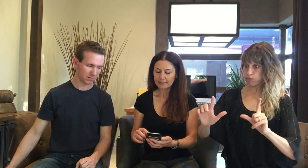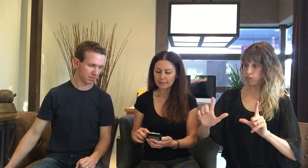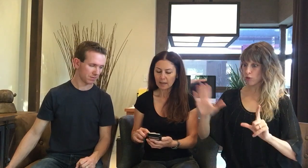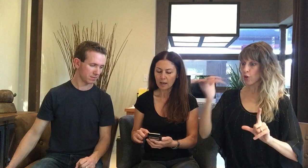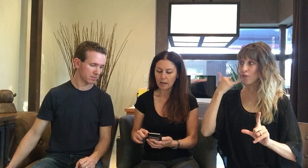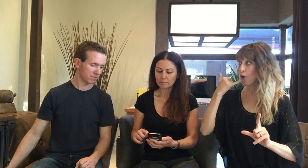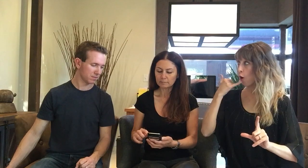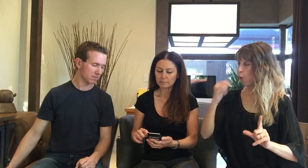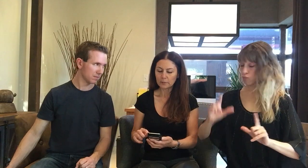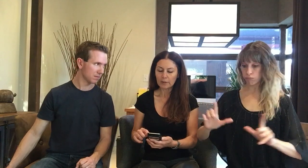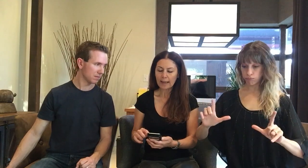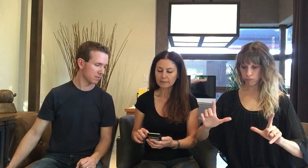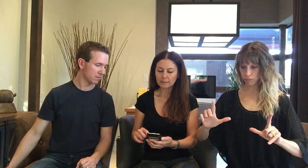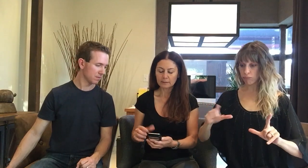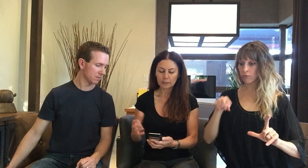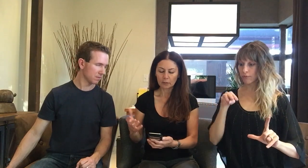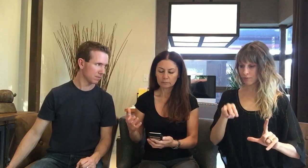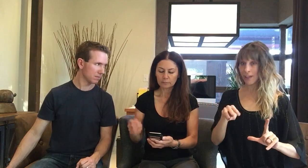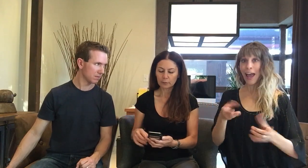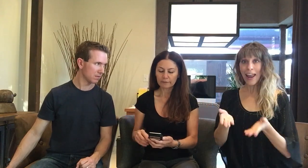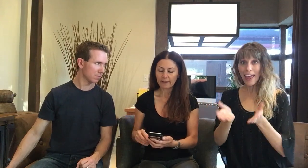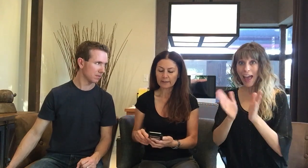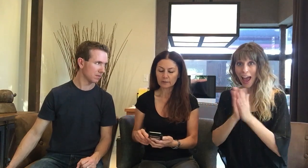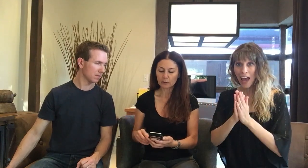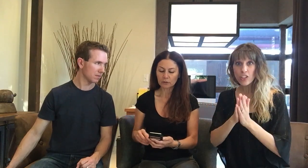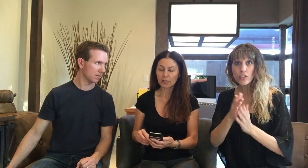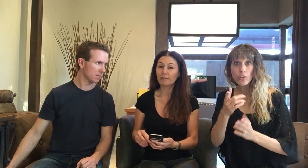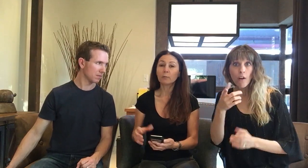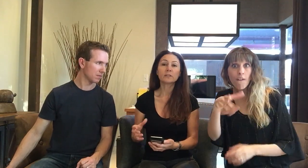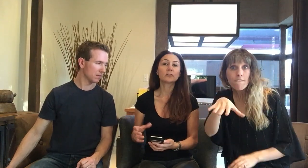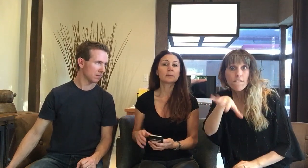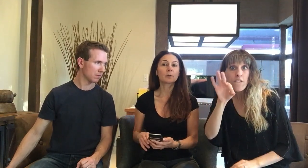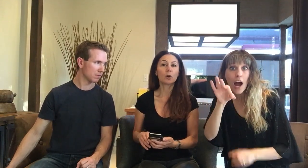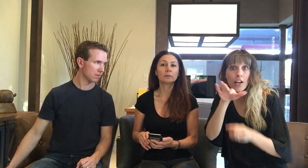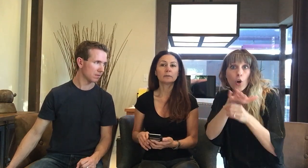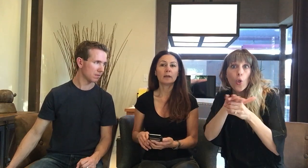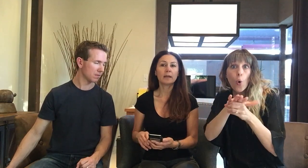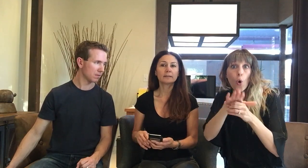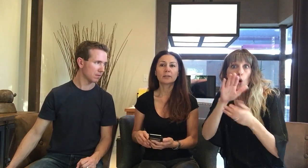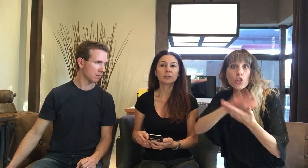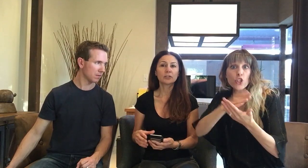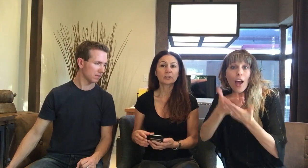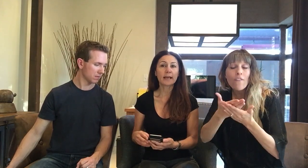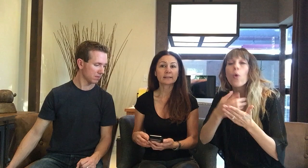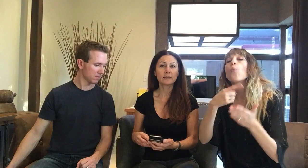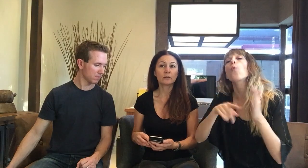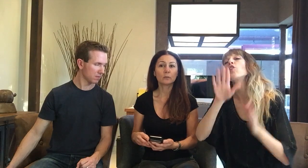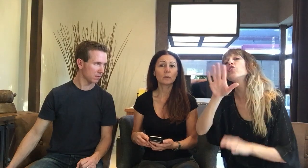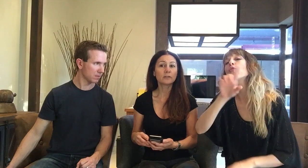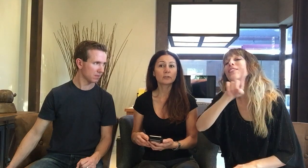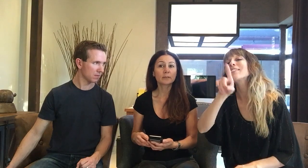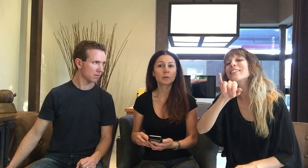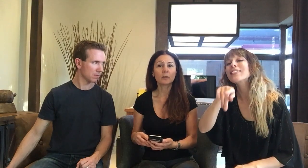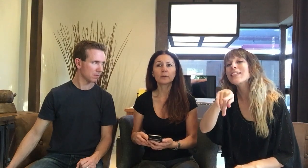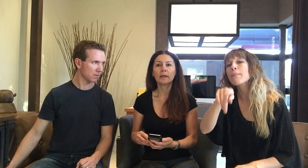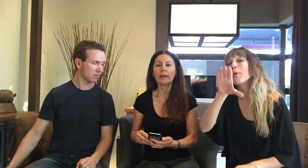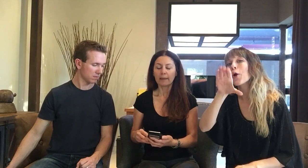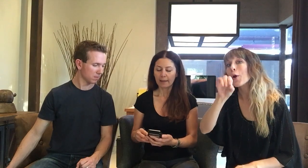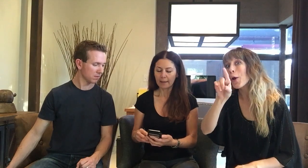and you're asked, you want to find a local chef, what's your zip code? And essentially it's just asking you, what is your zip code?